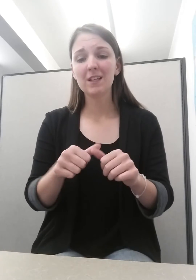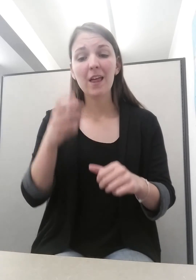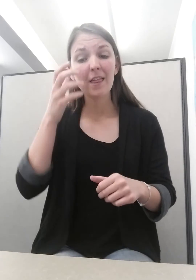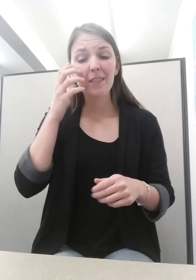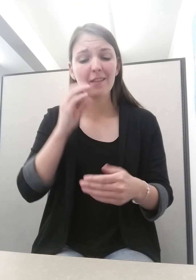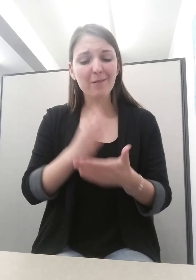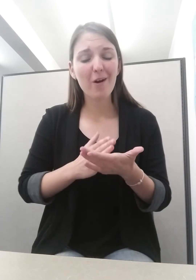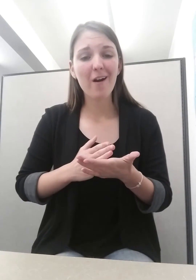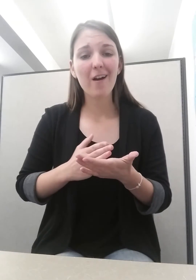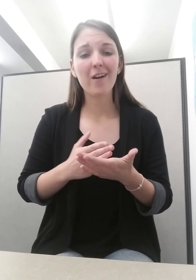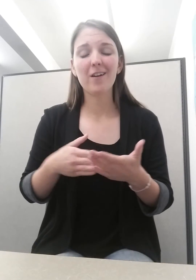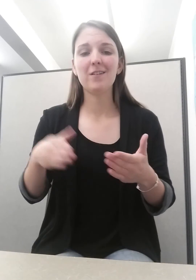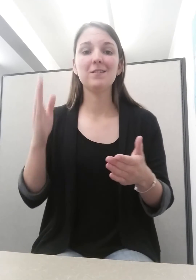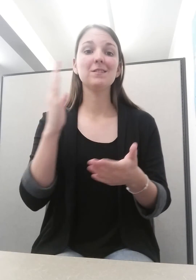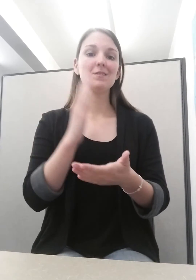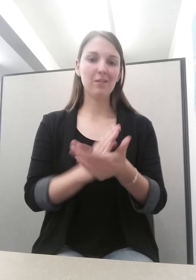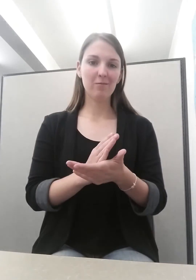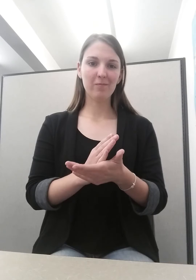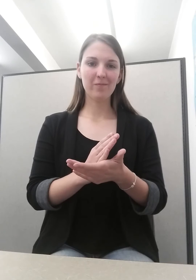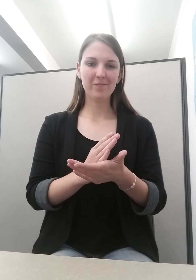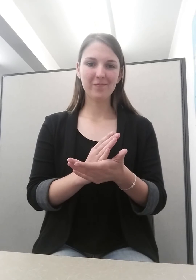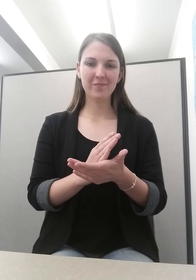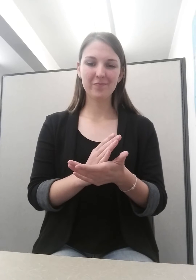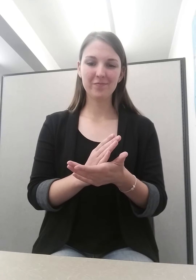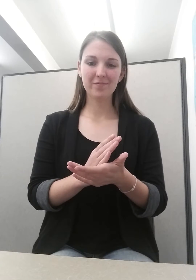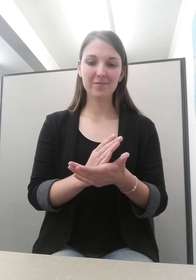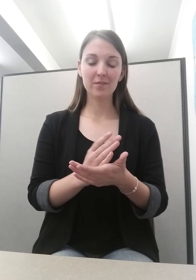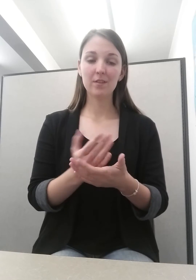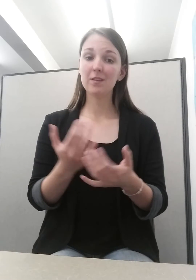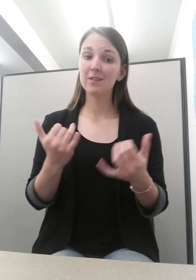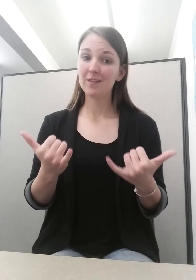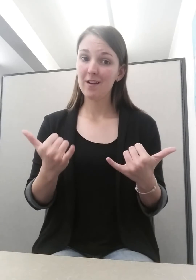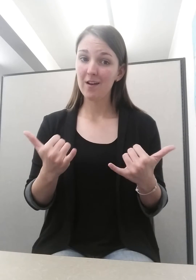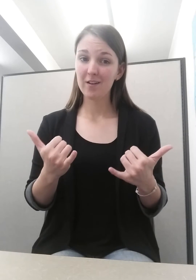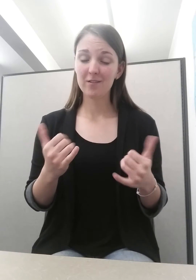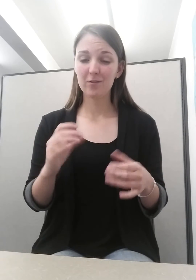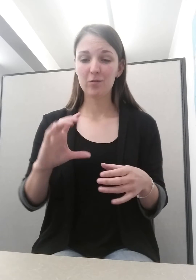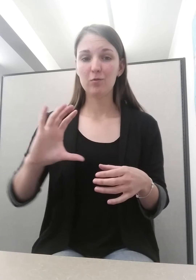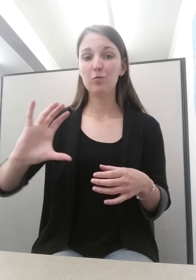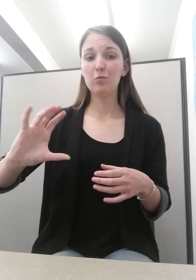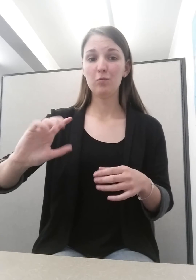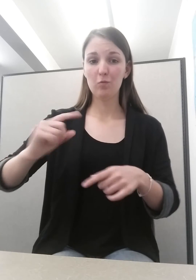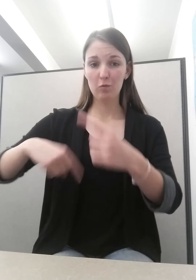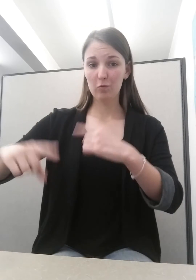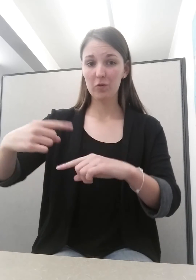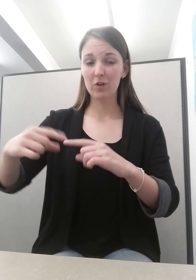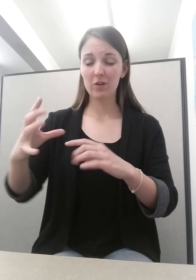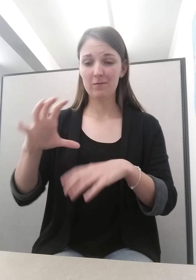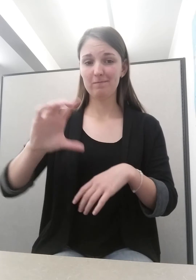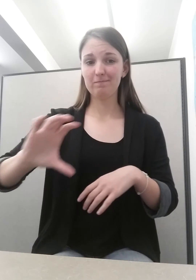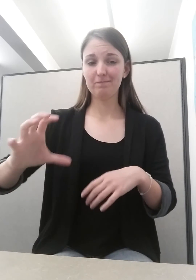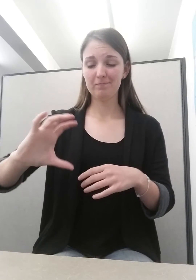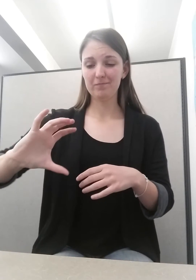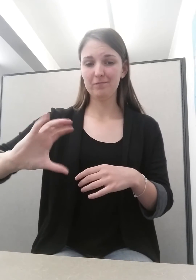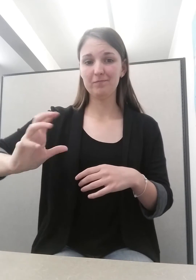You stop, this is when you're going to use your wheel on the side. take your wheel and you turn it up so that the